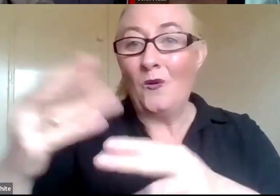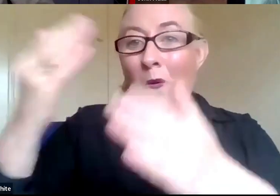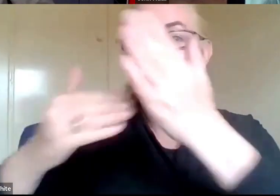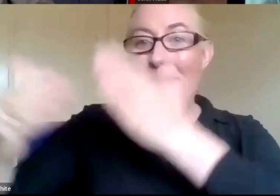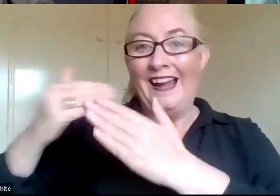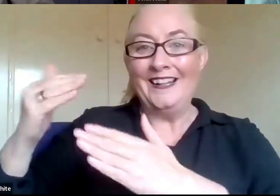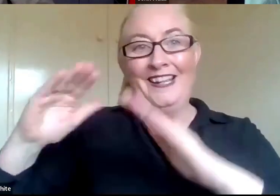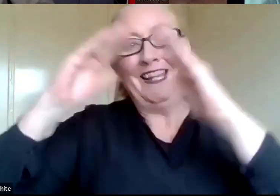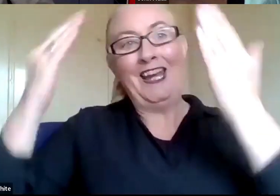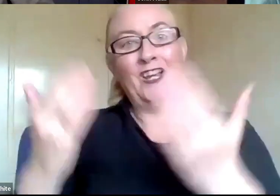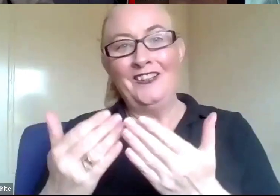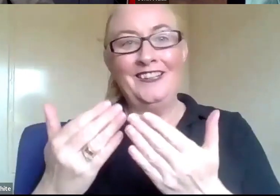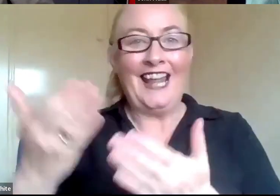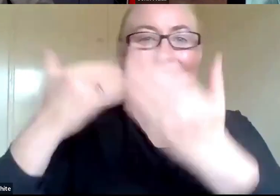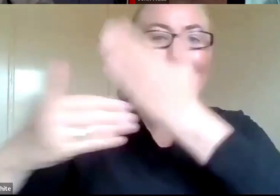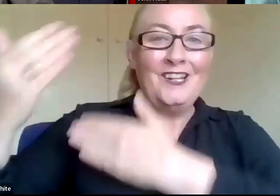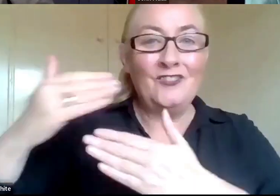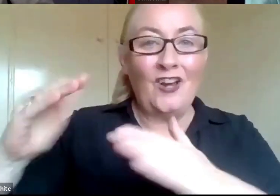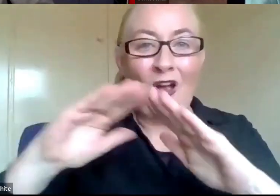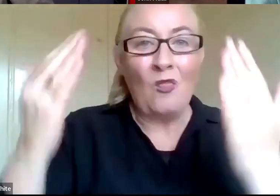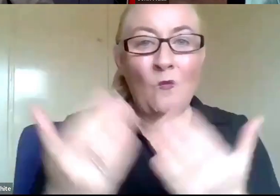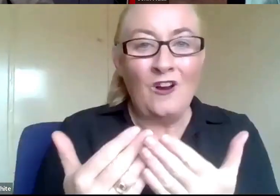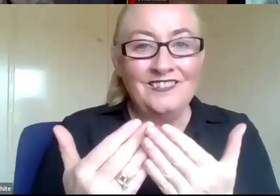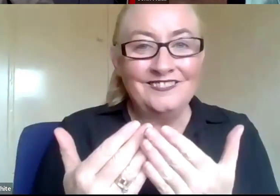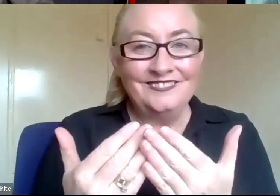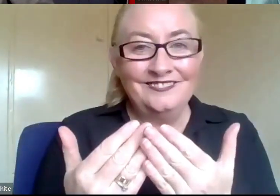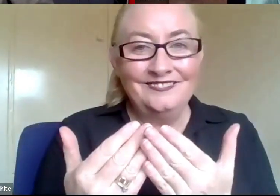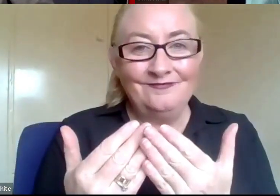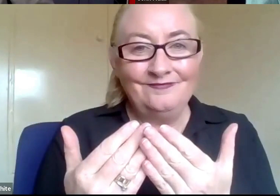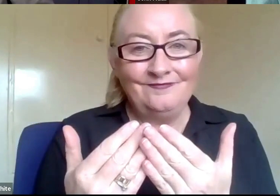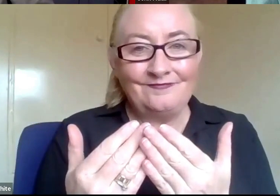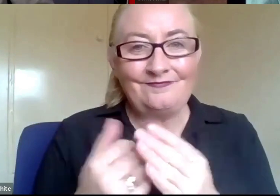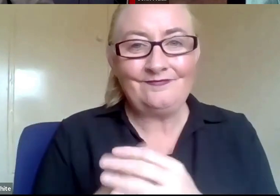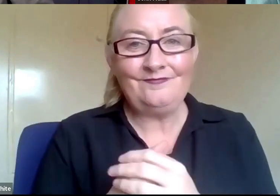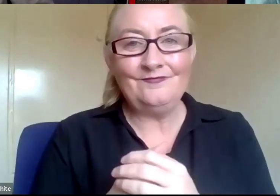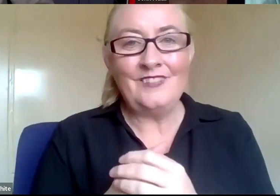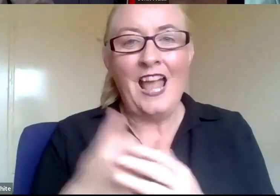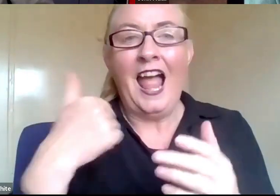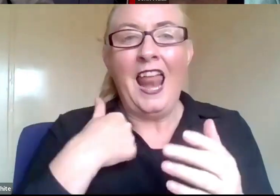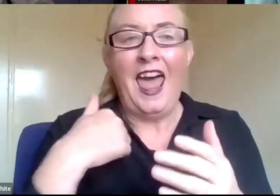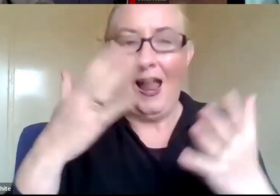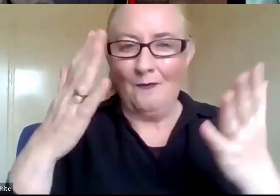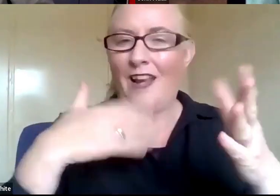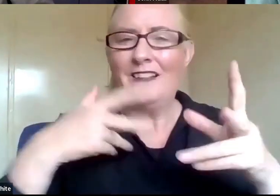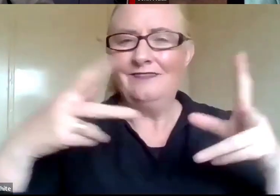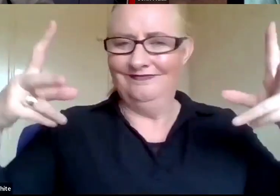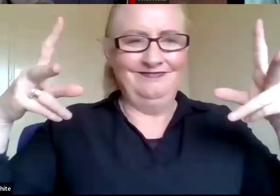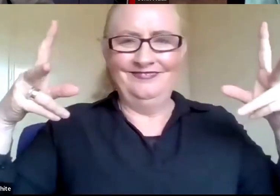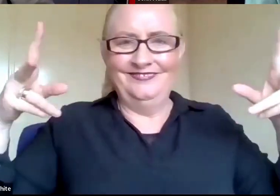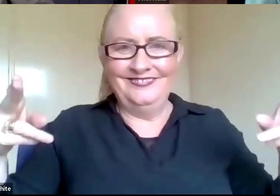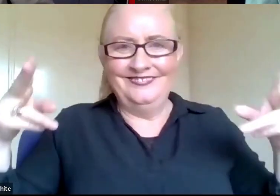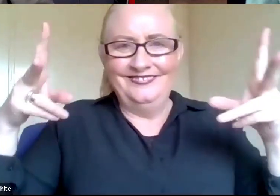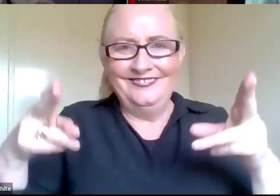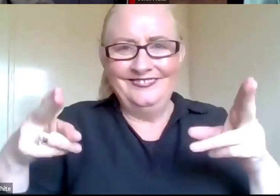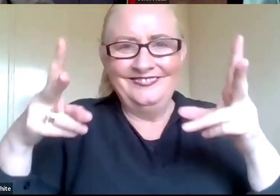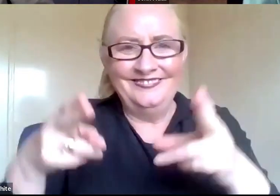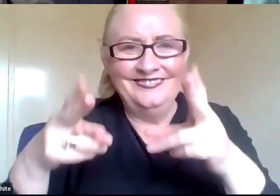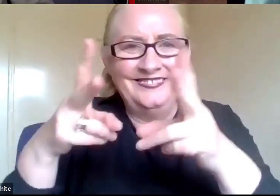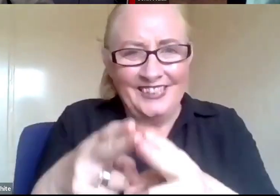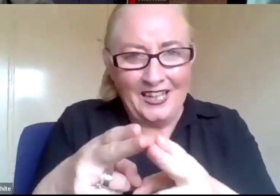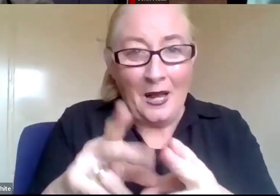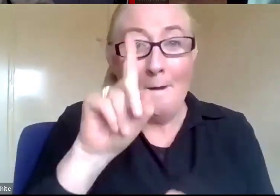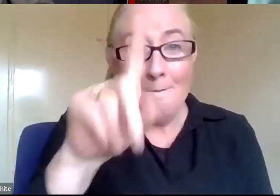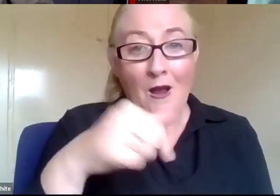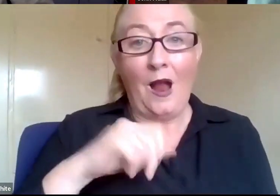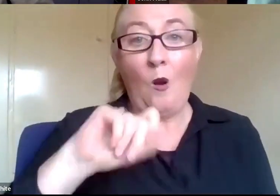leader. The first view was that a leader is perceived to